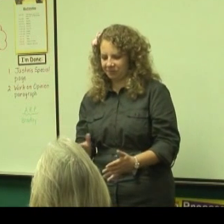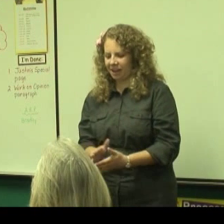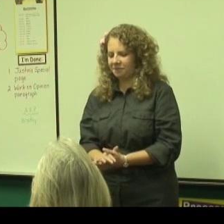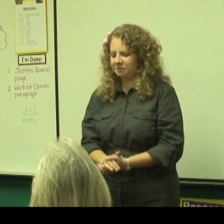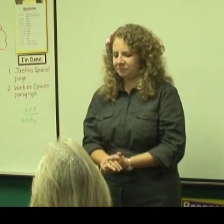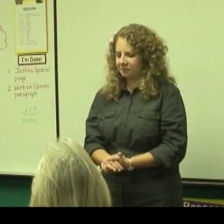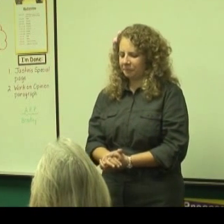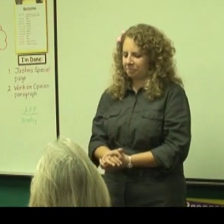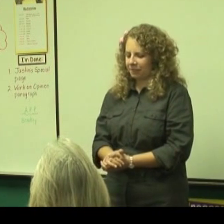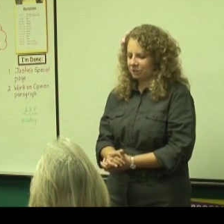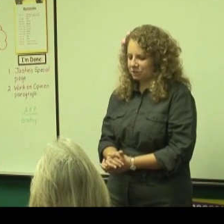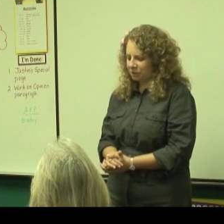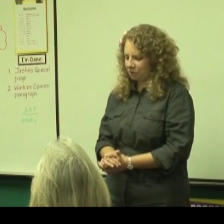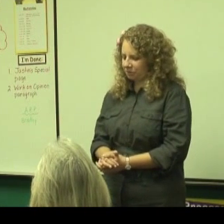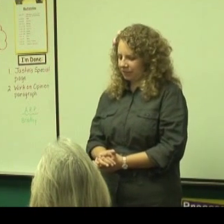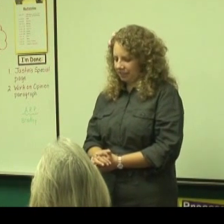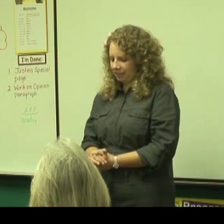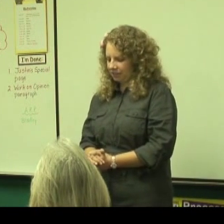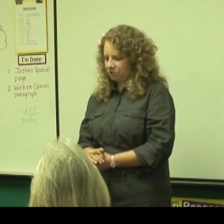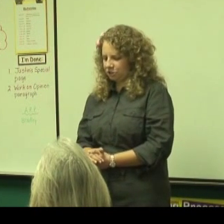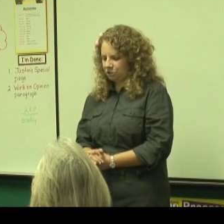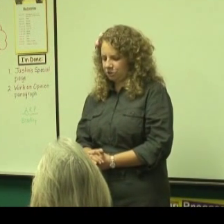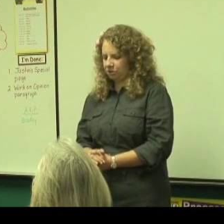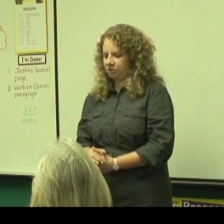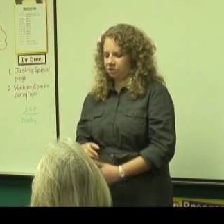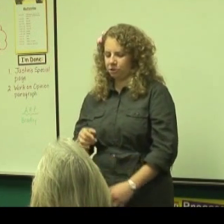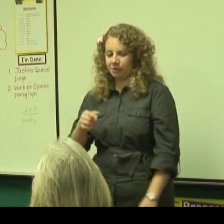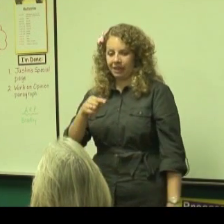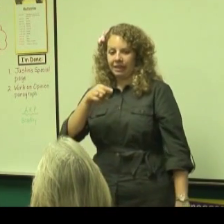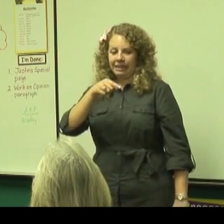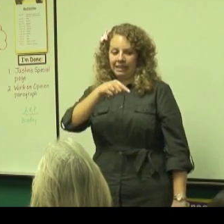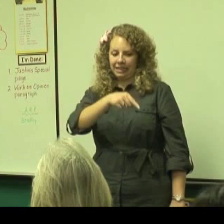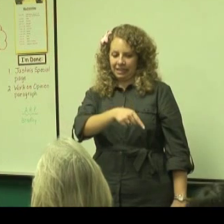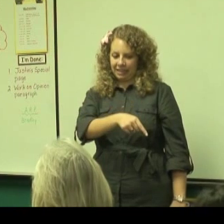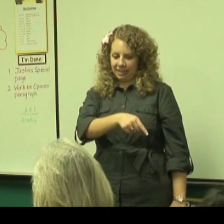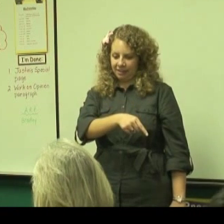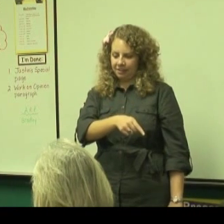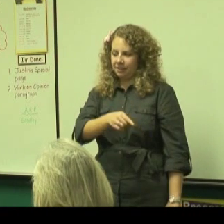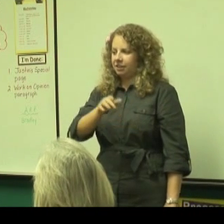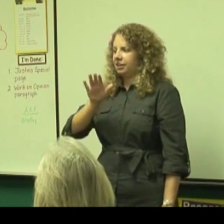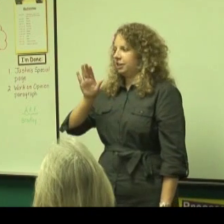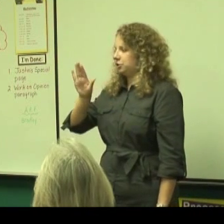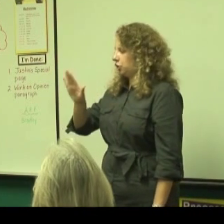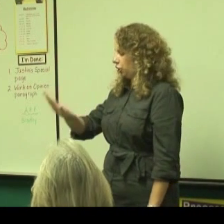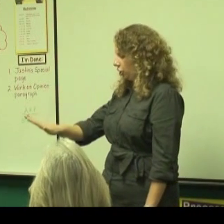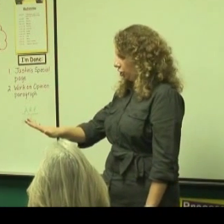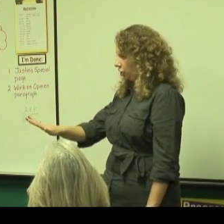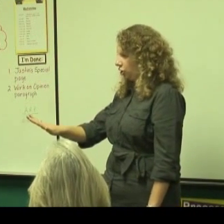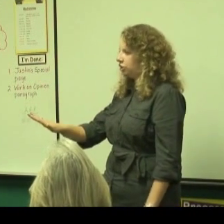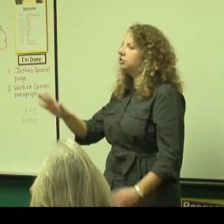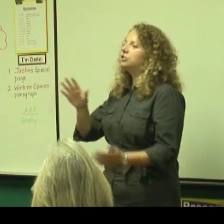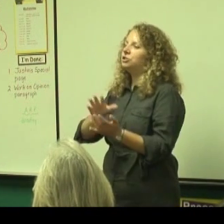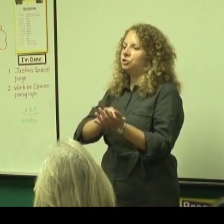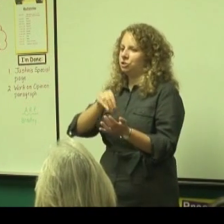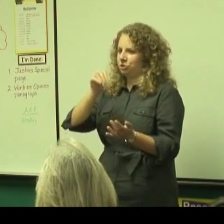okay? So he is her student, so it'd be he is her